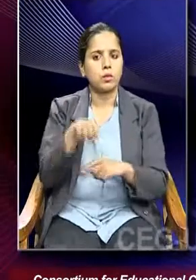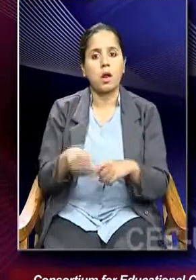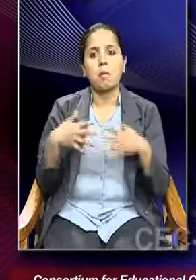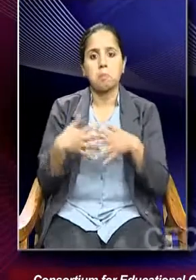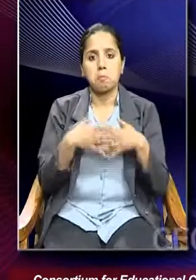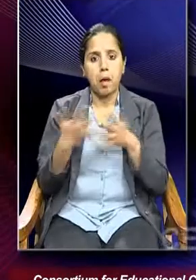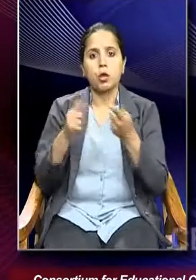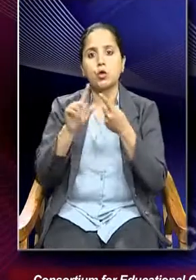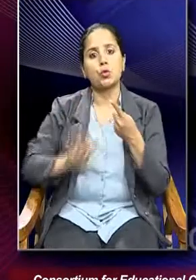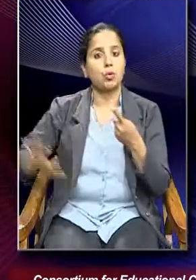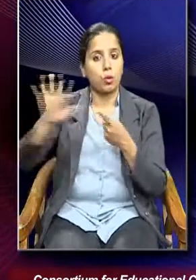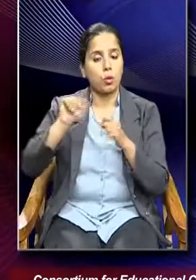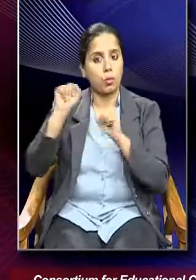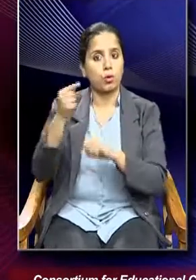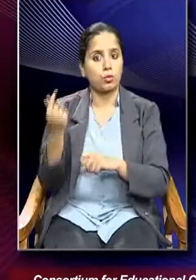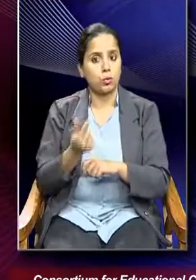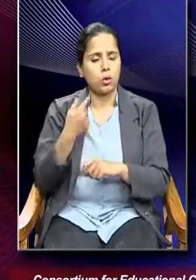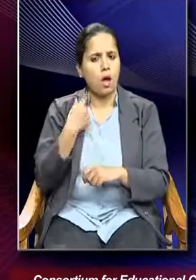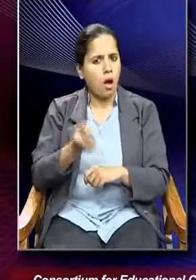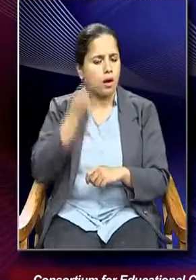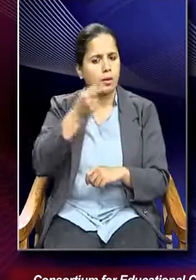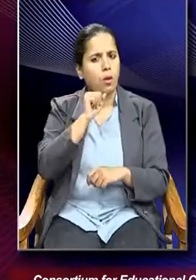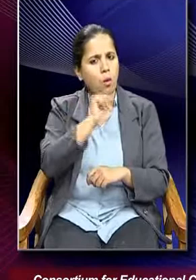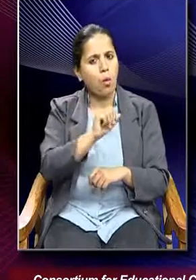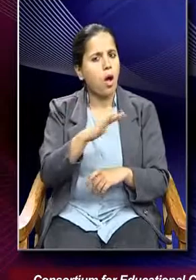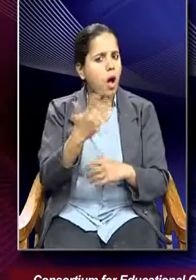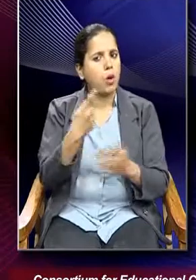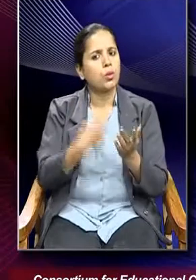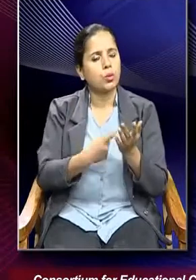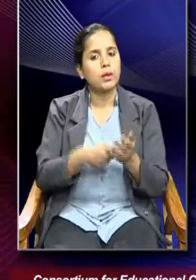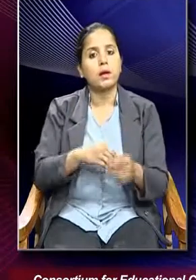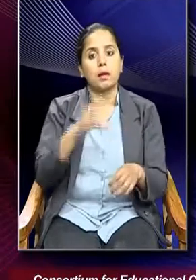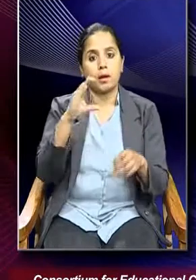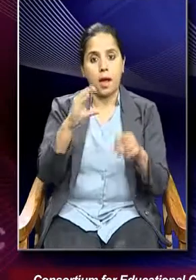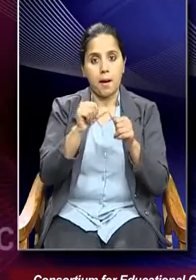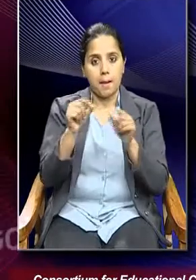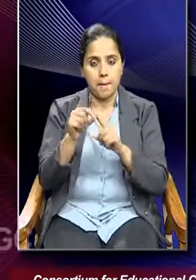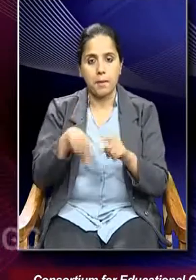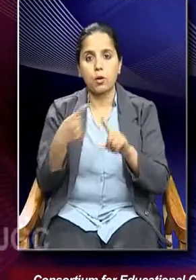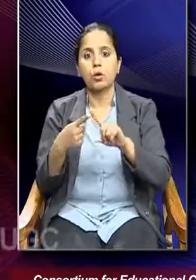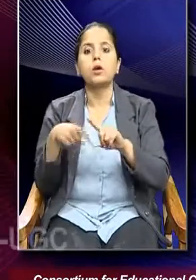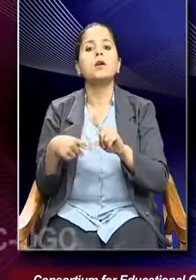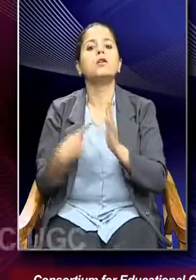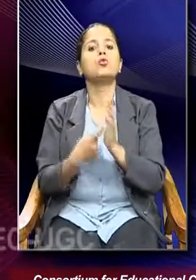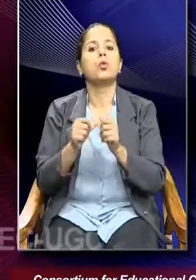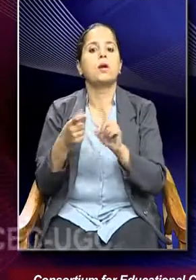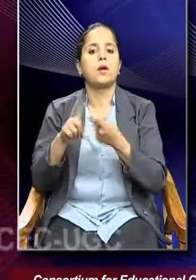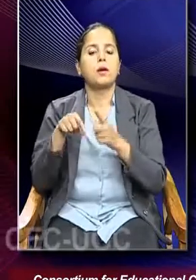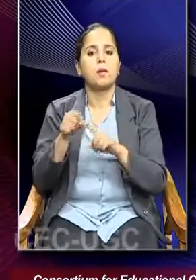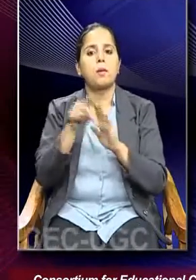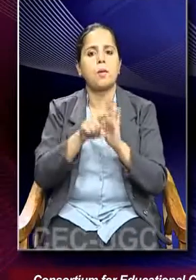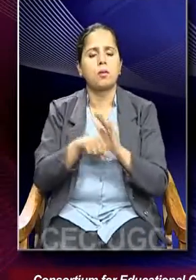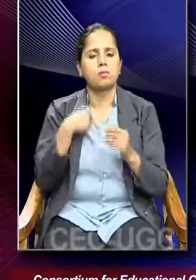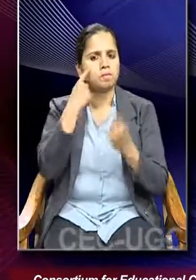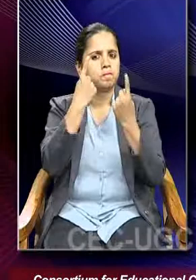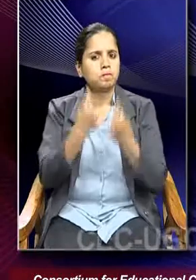and Europe, to understand the mechanism of cap and trade policies, and to critically evaluate various types